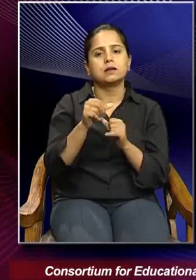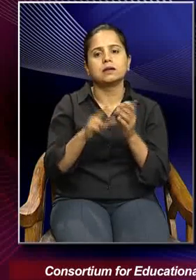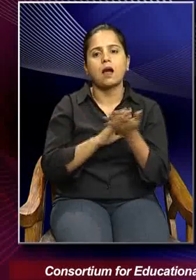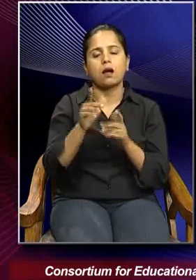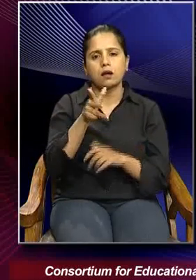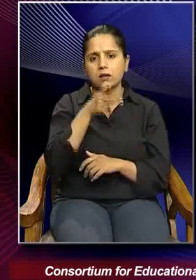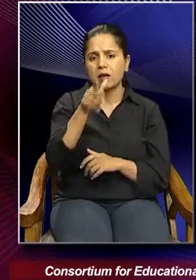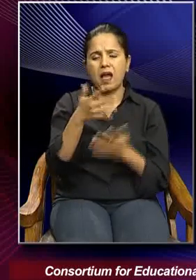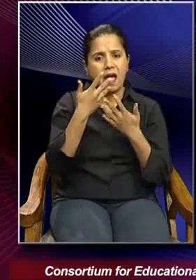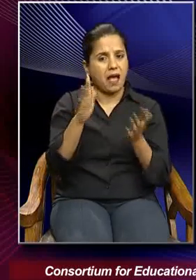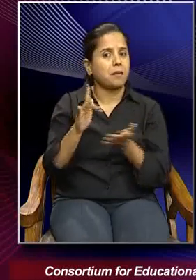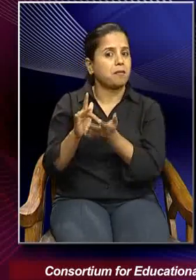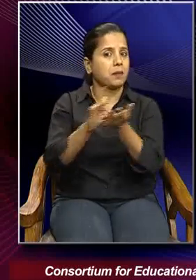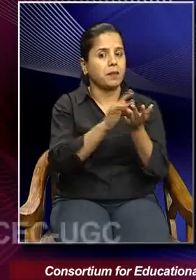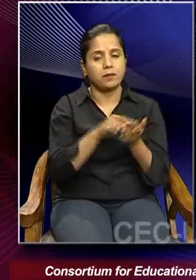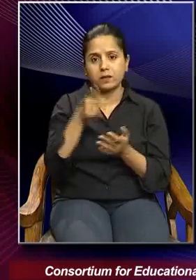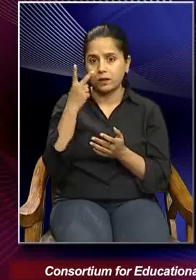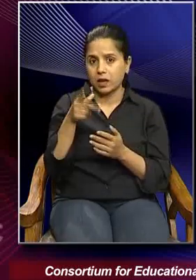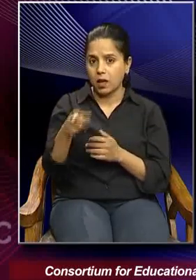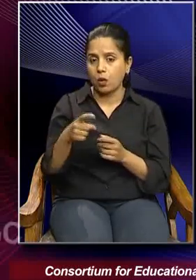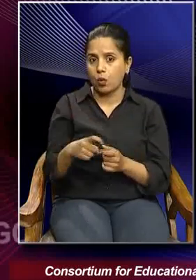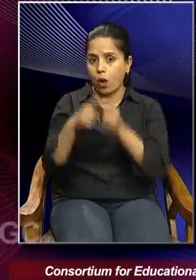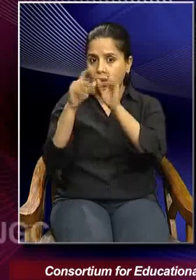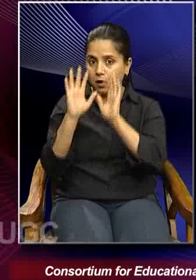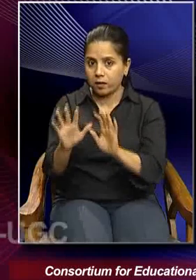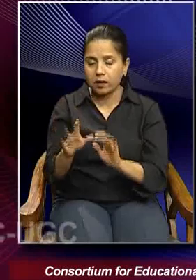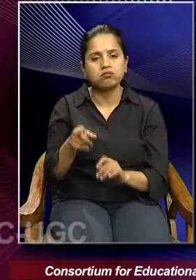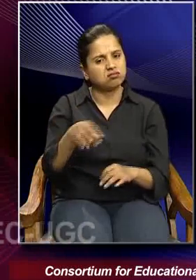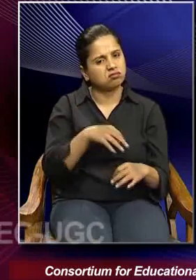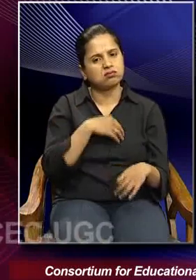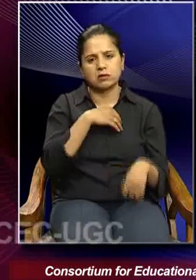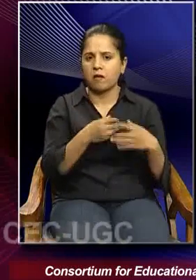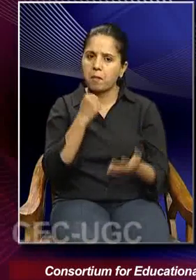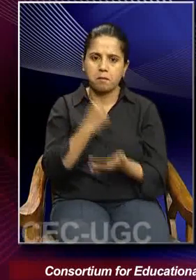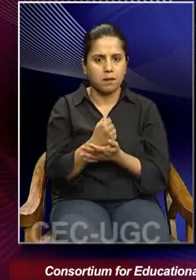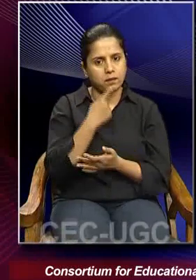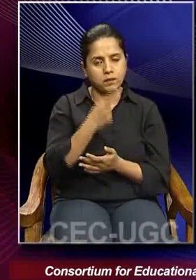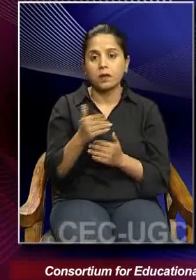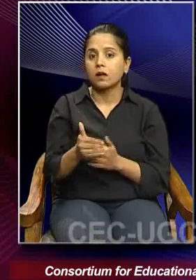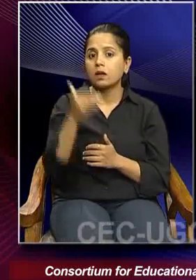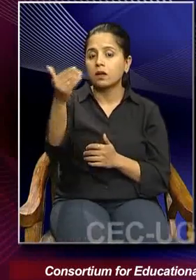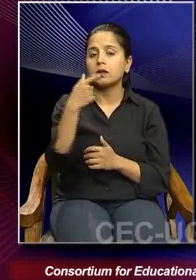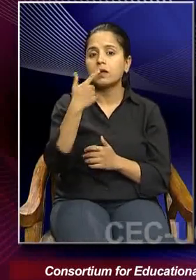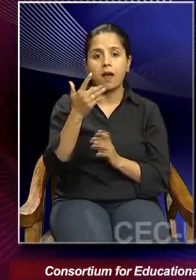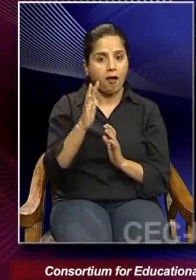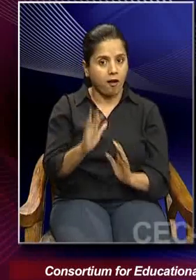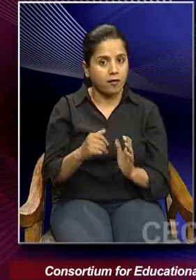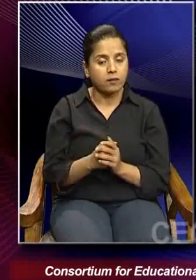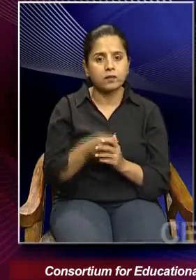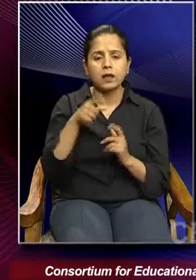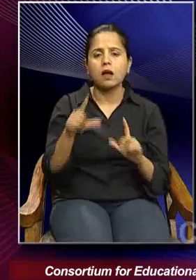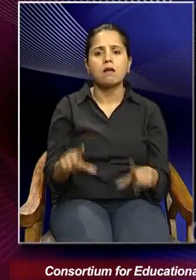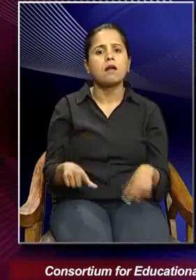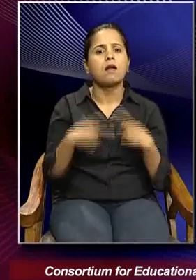that wherever there is guna, there is suffering. Further, they said that the